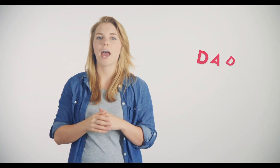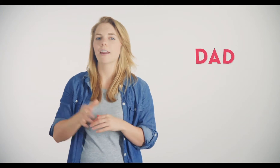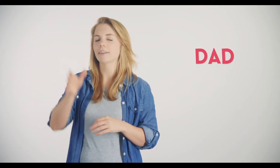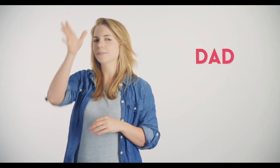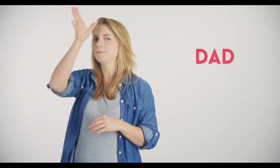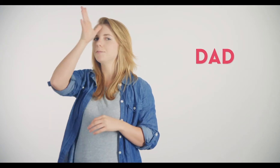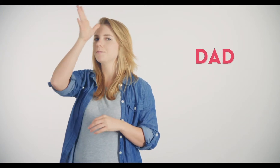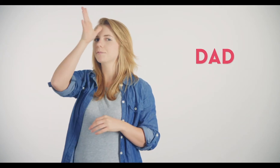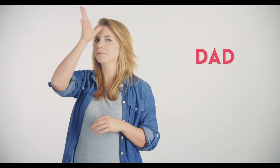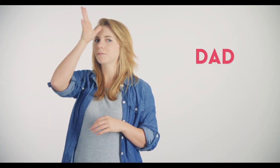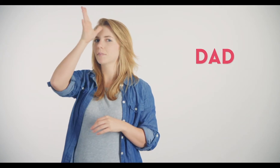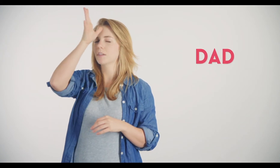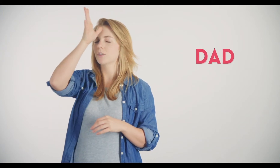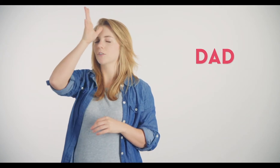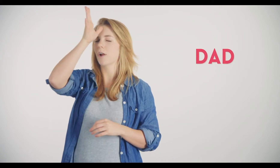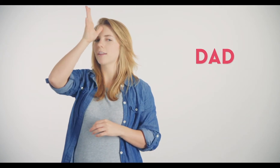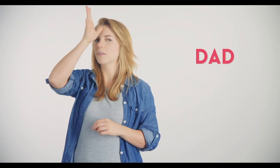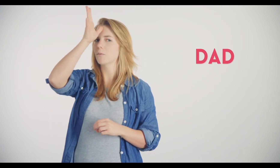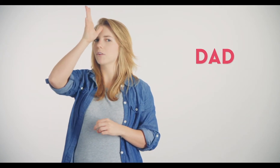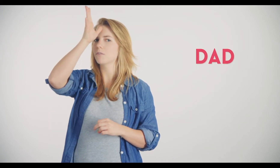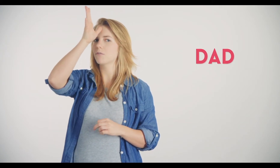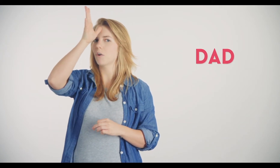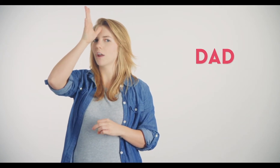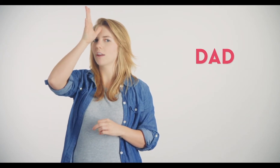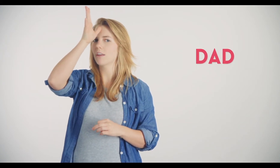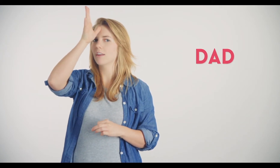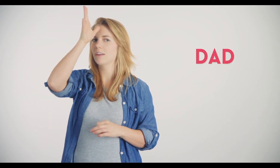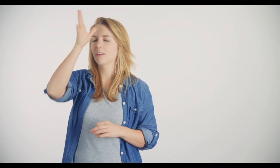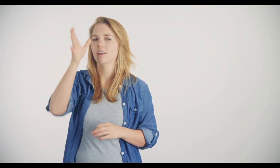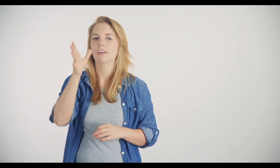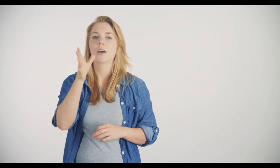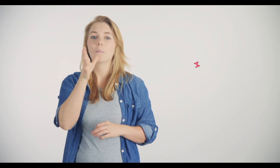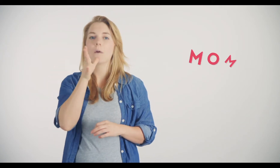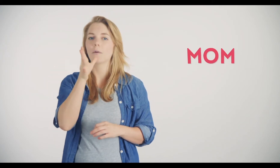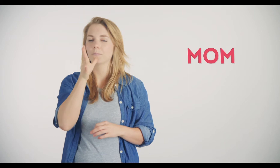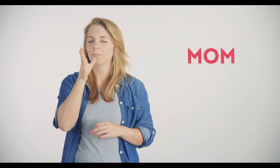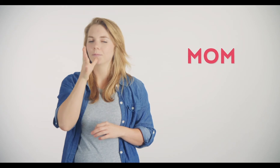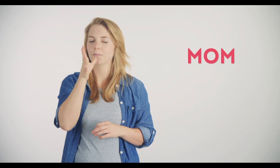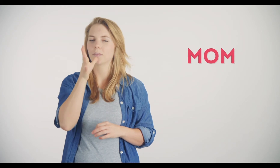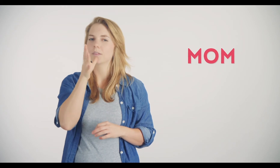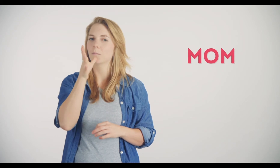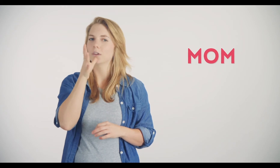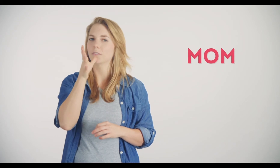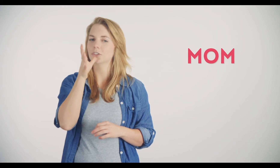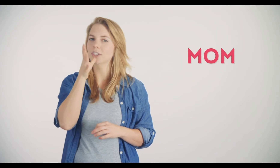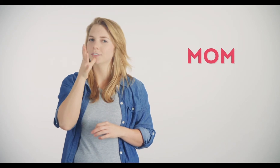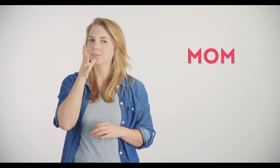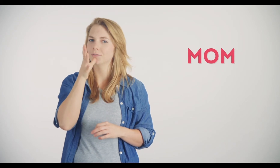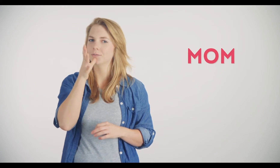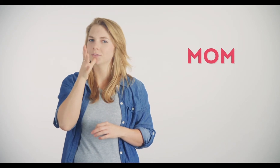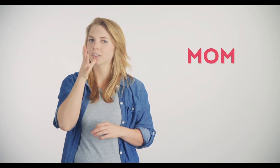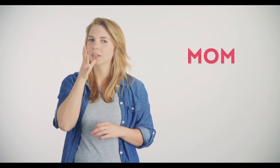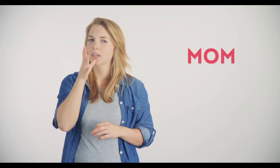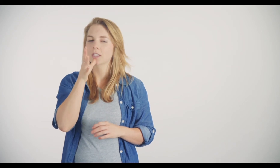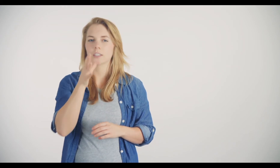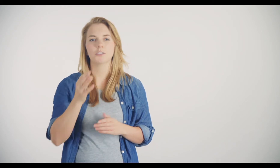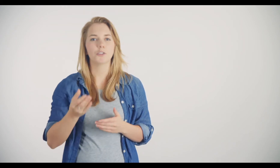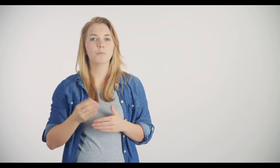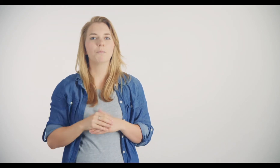dad. Starts right in the middle of your forehead. Mom, middle of your chin. Let's do